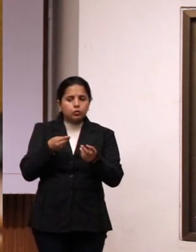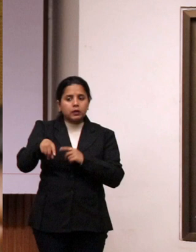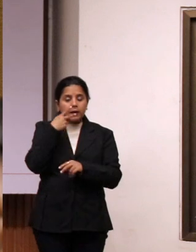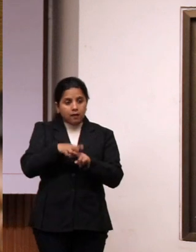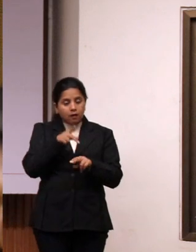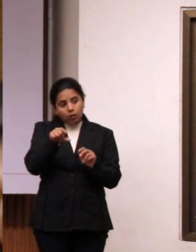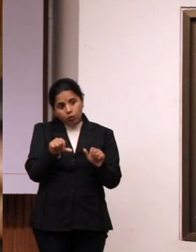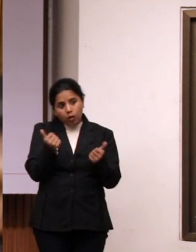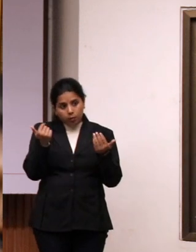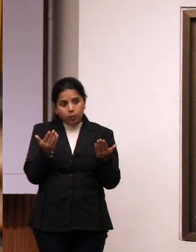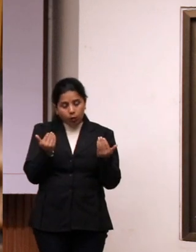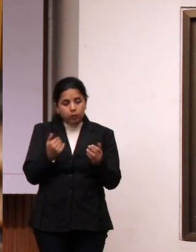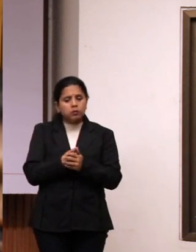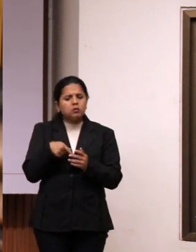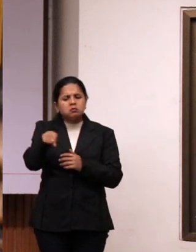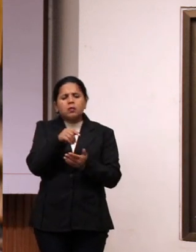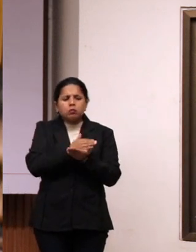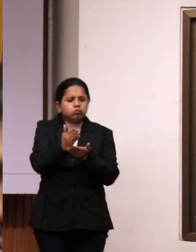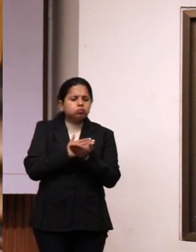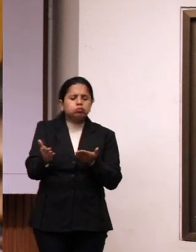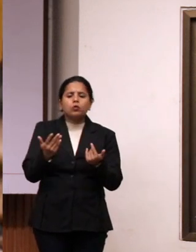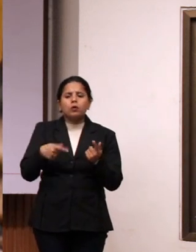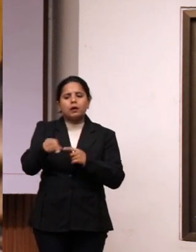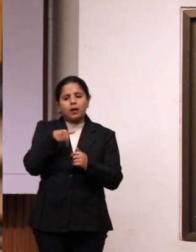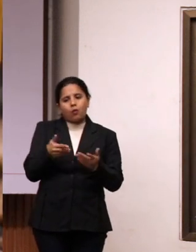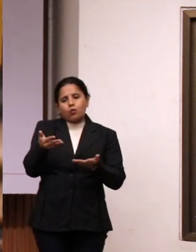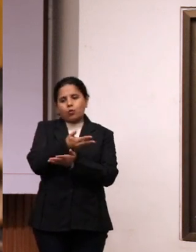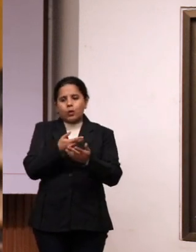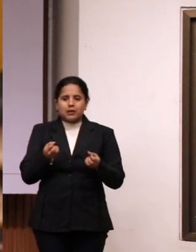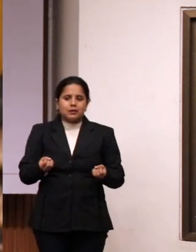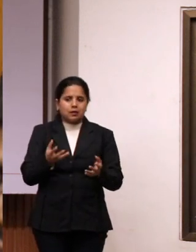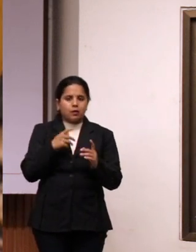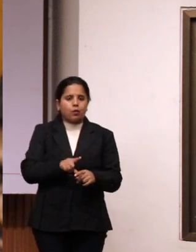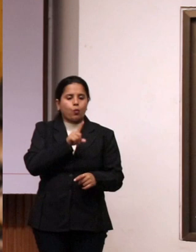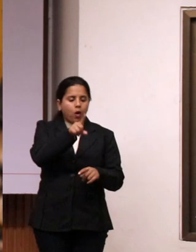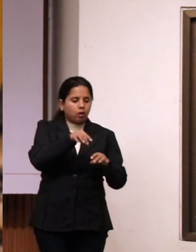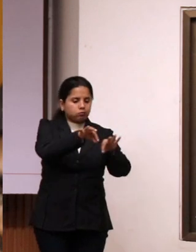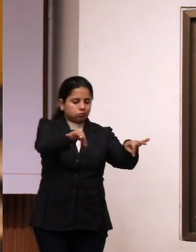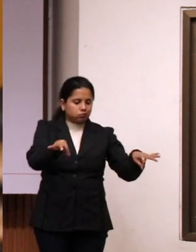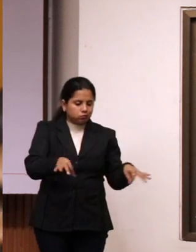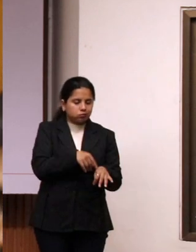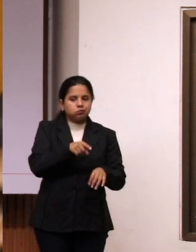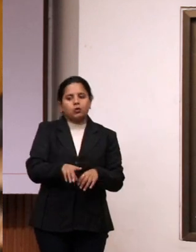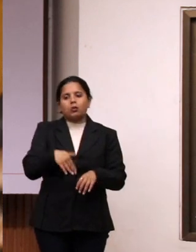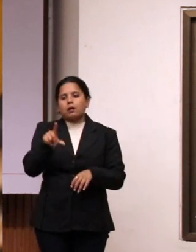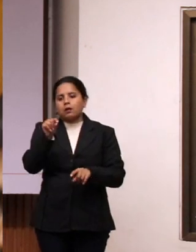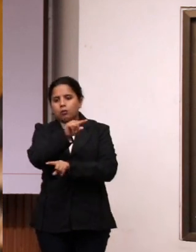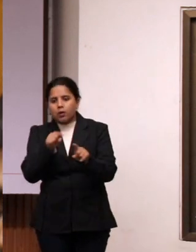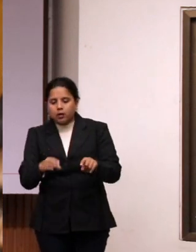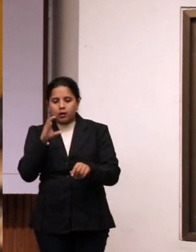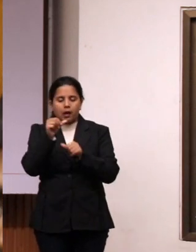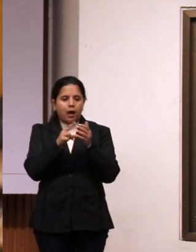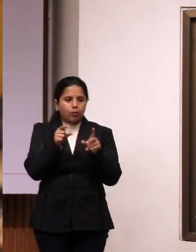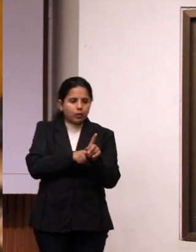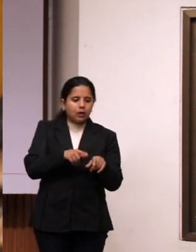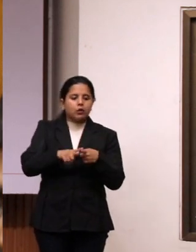set, is getting eliminated? Because the way the discussion started, that 1 hectare of patch and 10% canopy, this